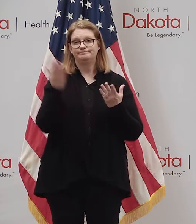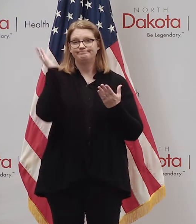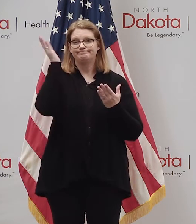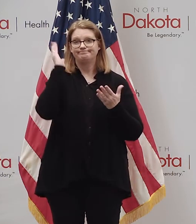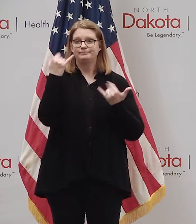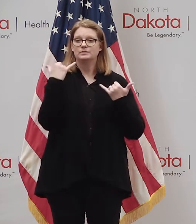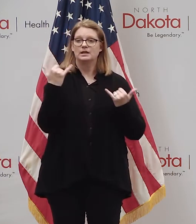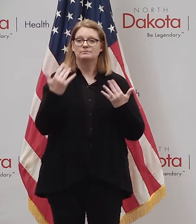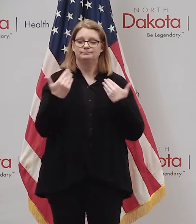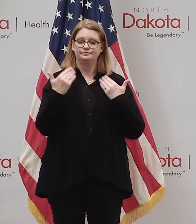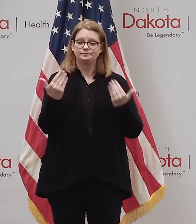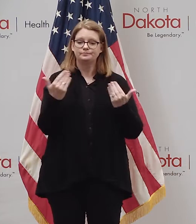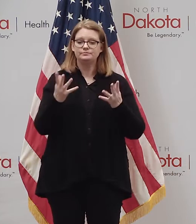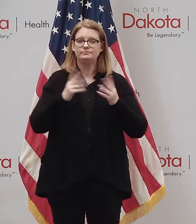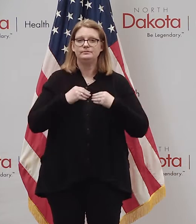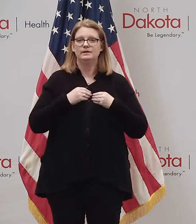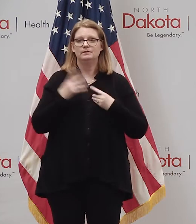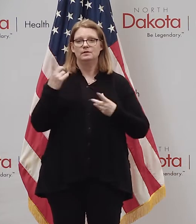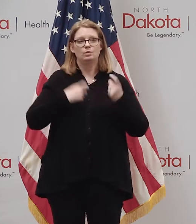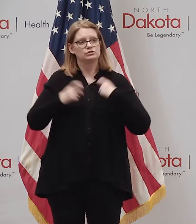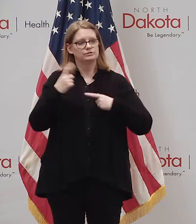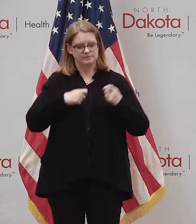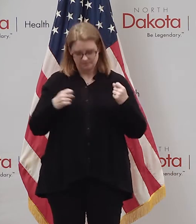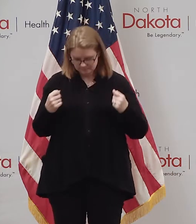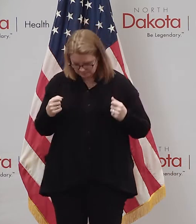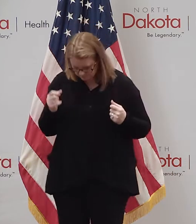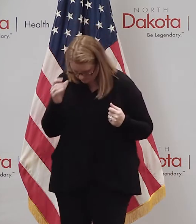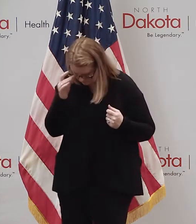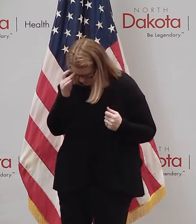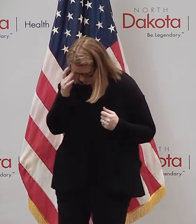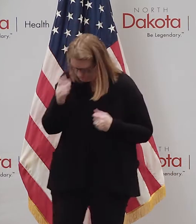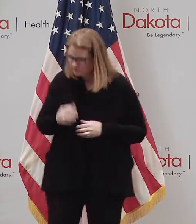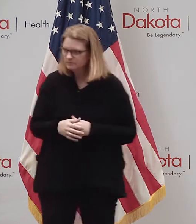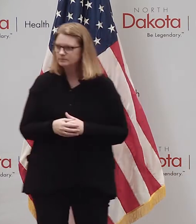today, and we'll move towards Q&A.